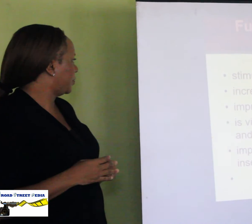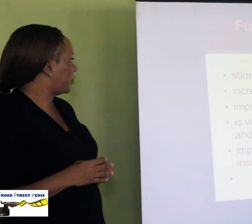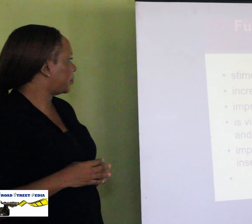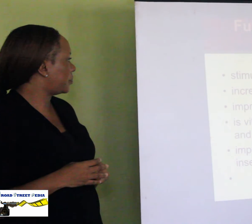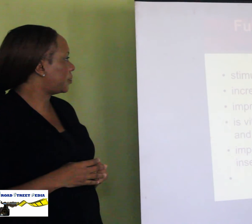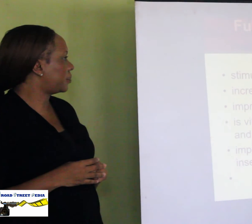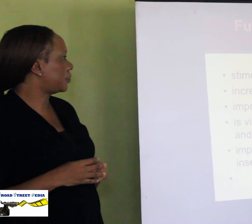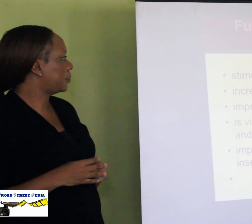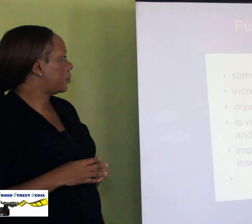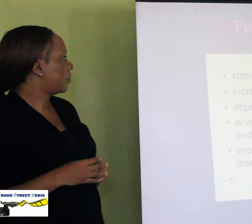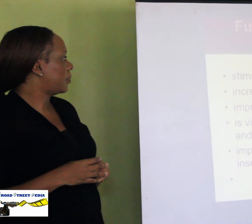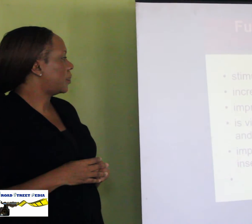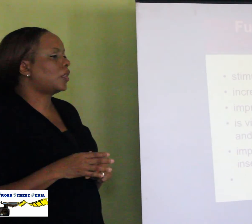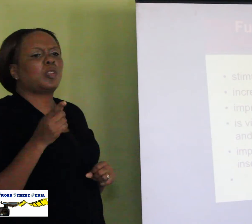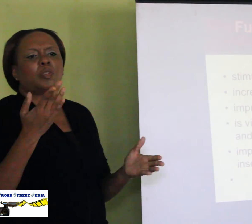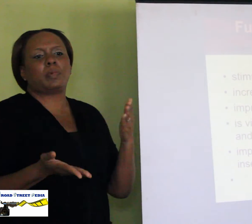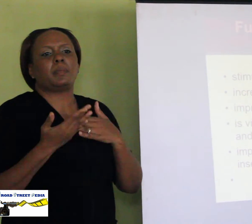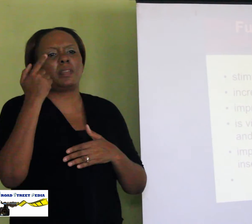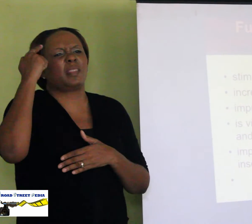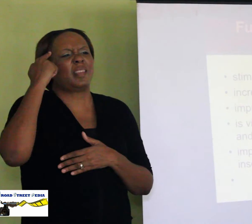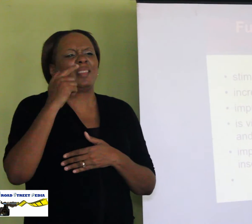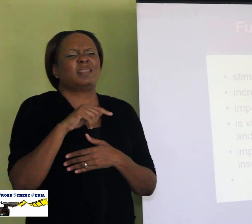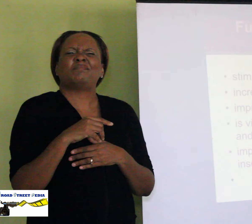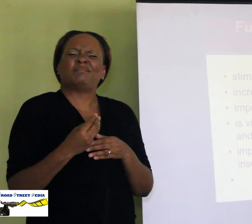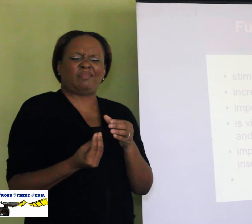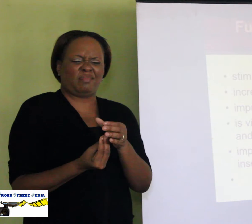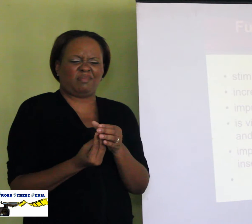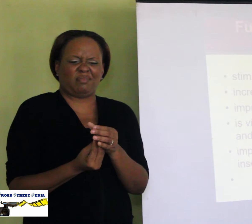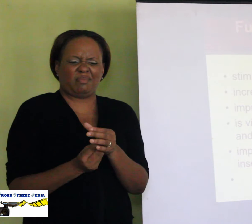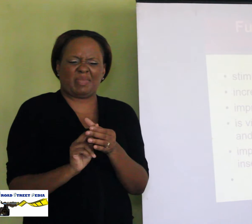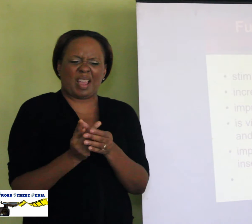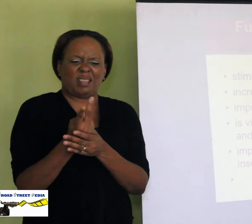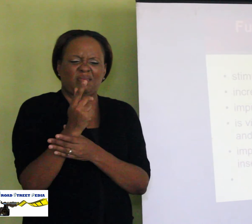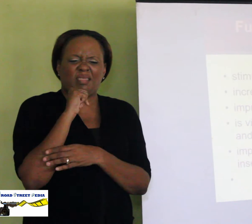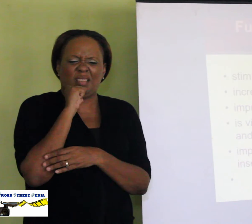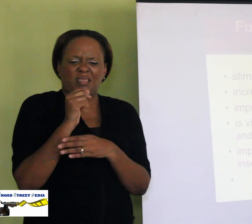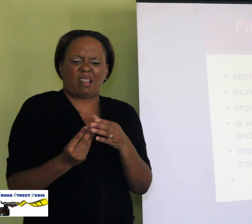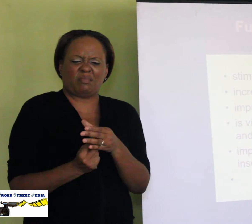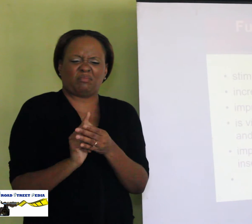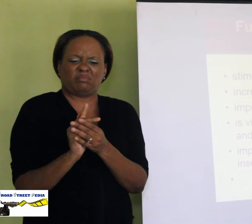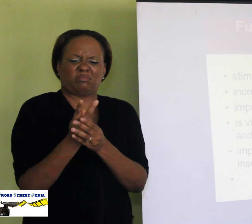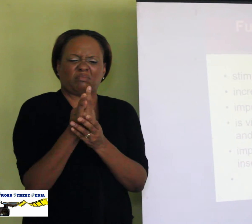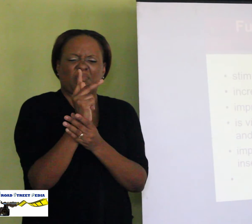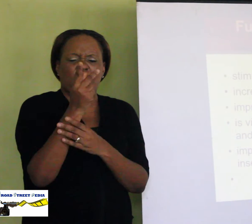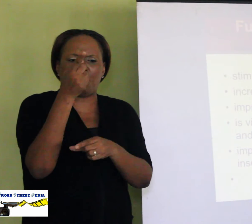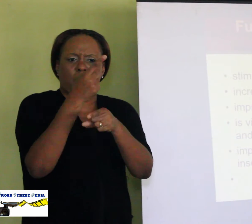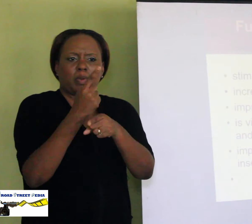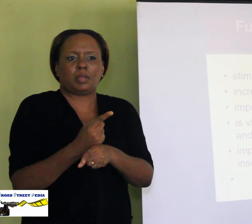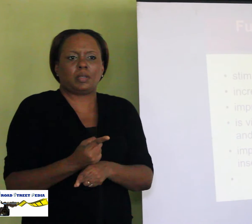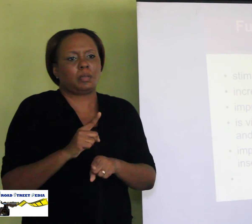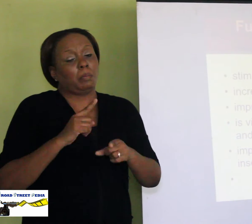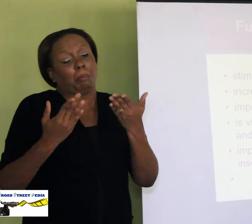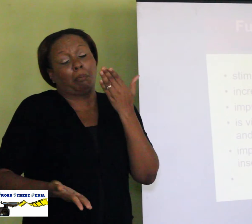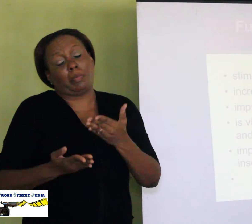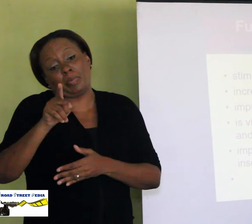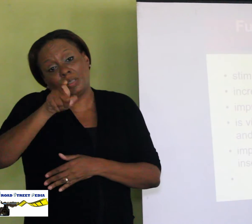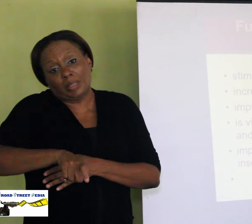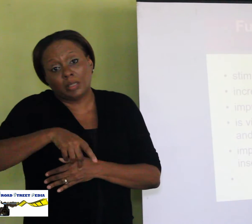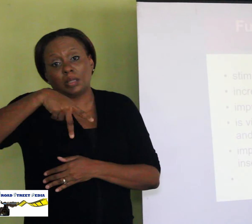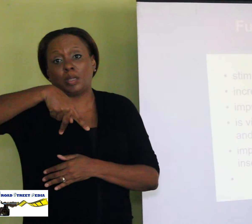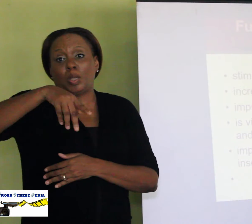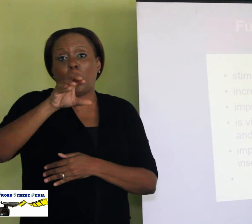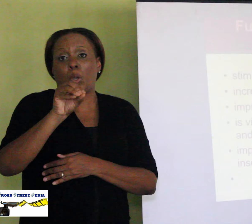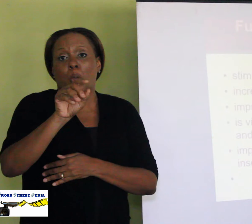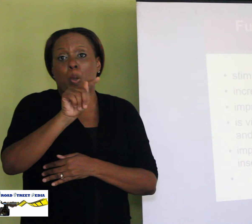may think the plant is not growing properly, it may need just potassium. What is important? It